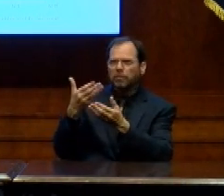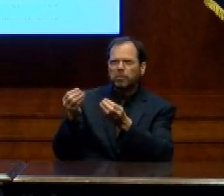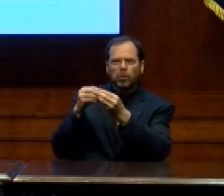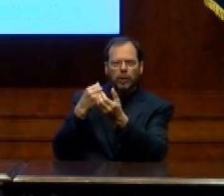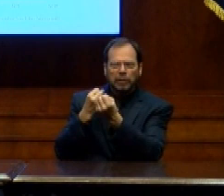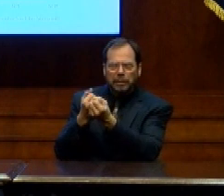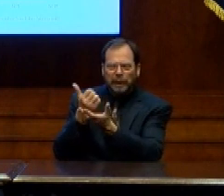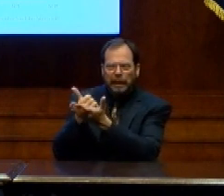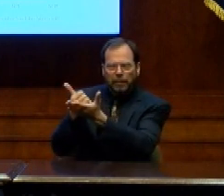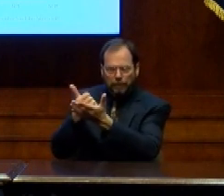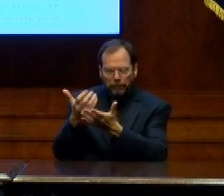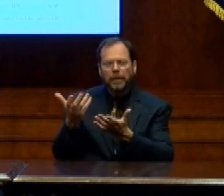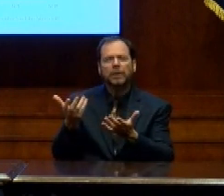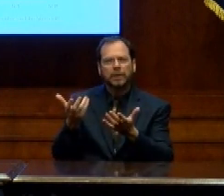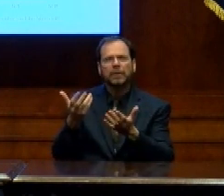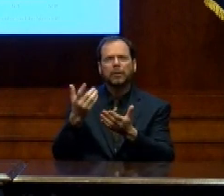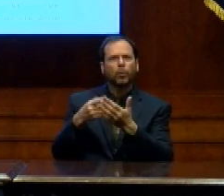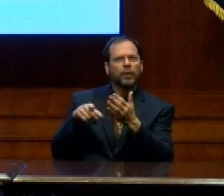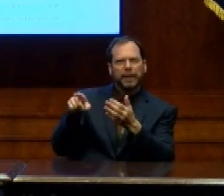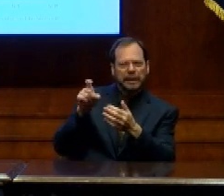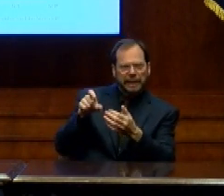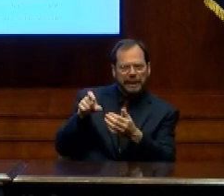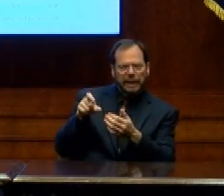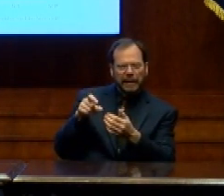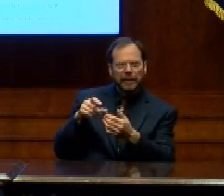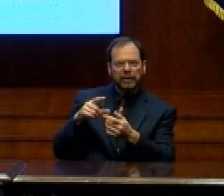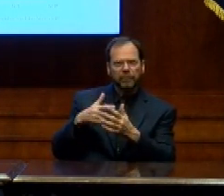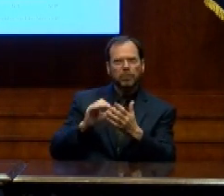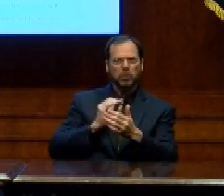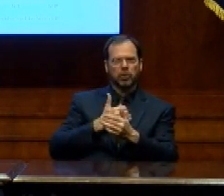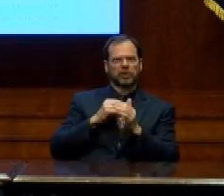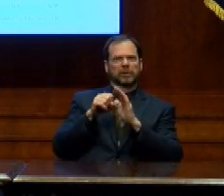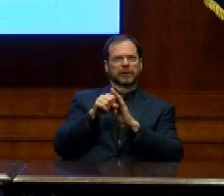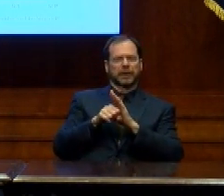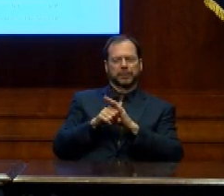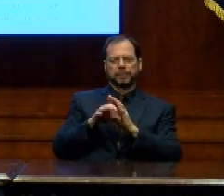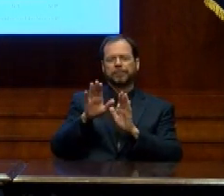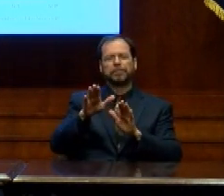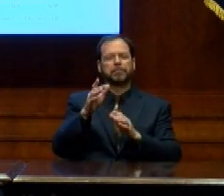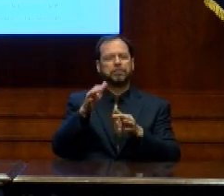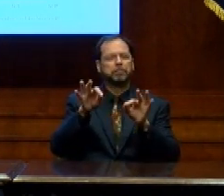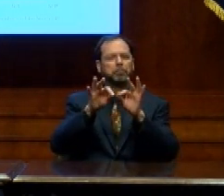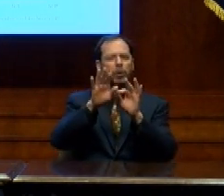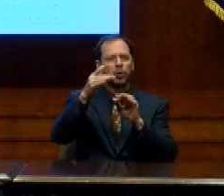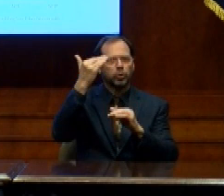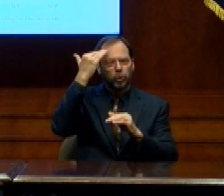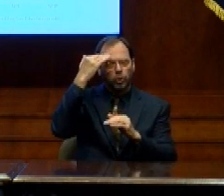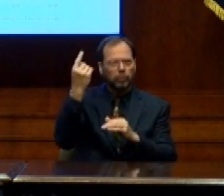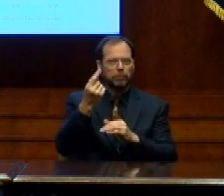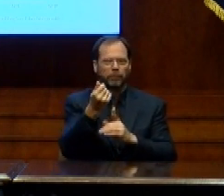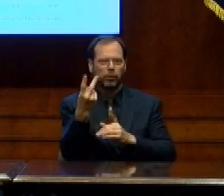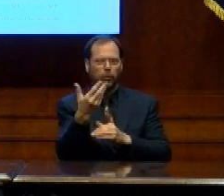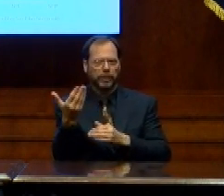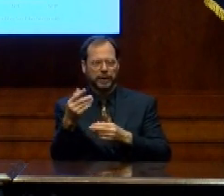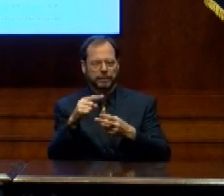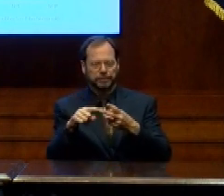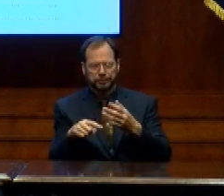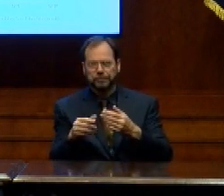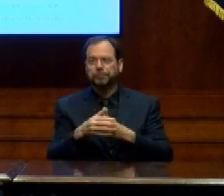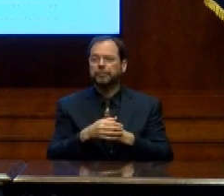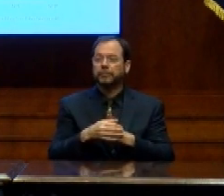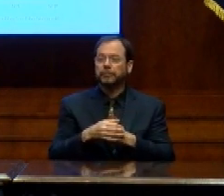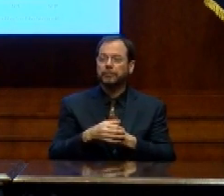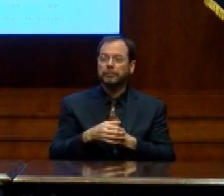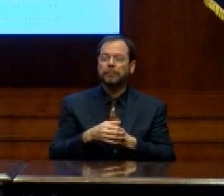of support Texas would, that they would need from the state of Texas. Understand a couple of things. the